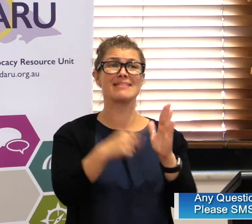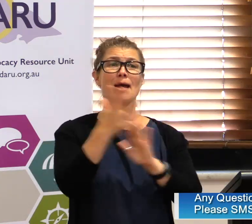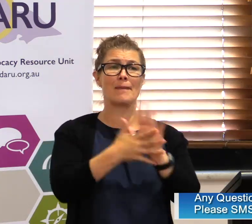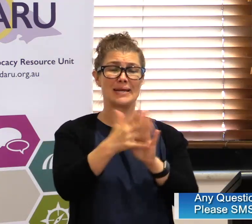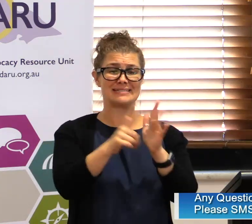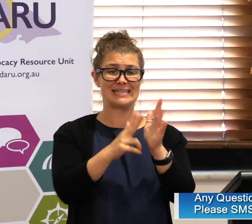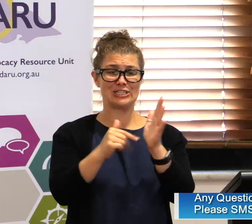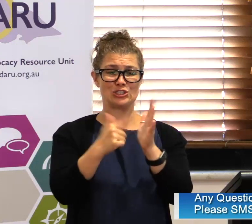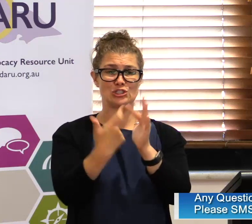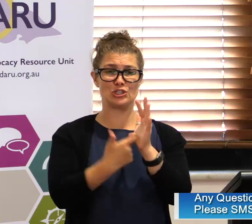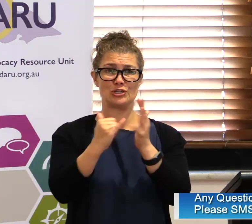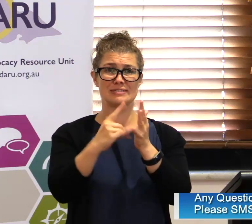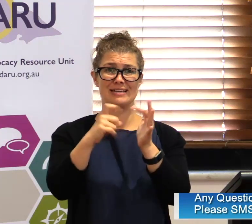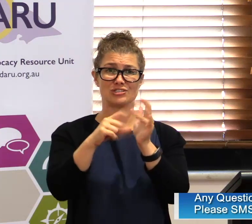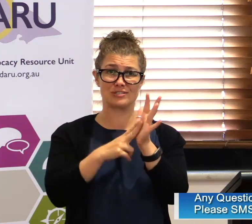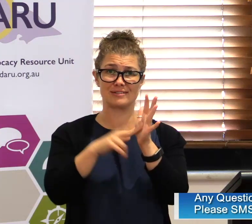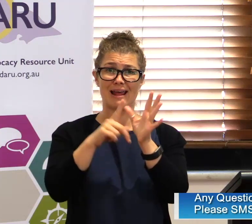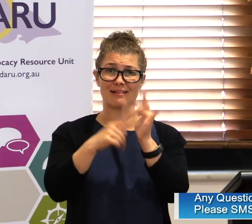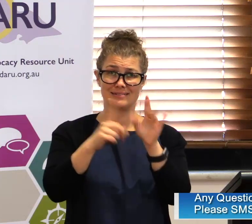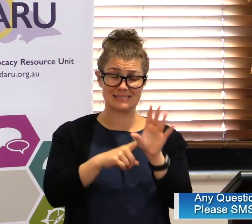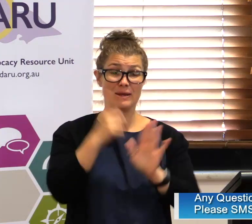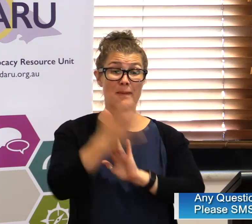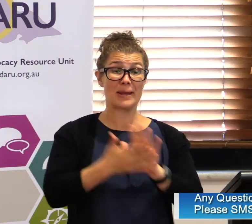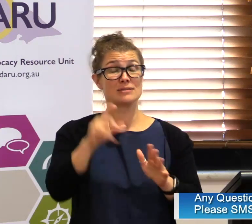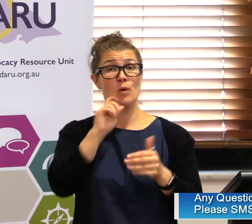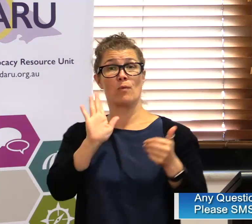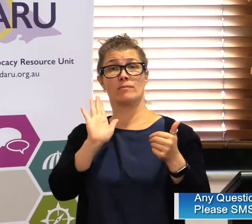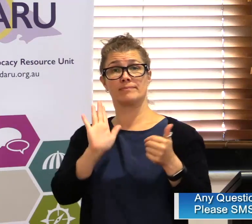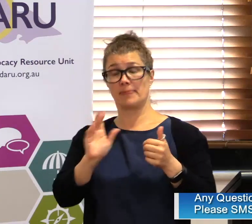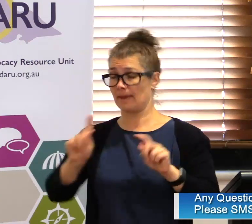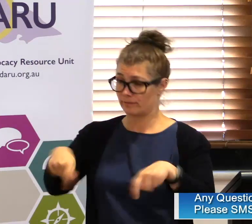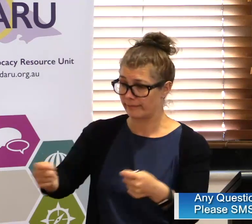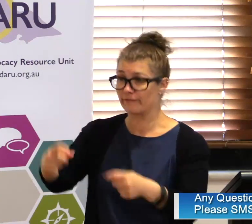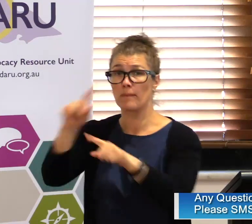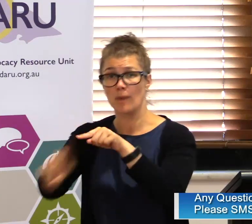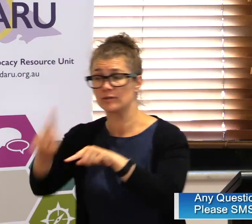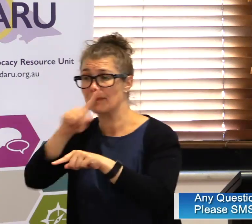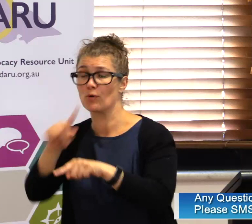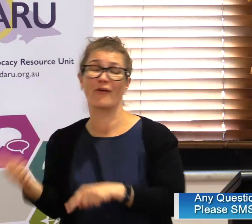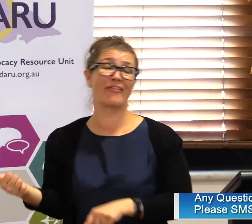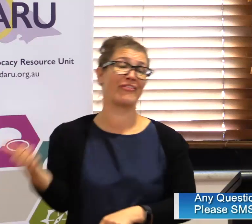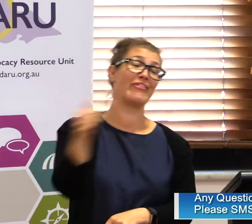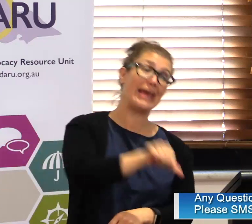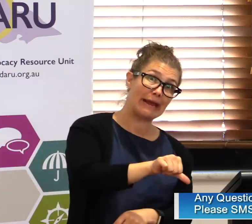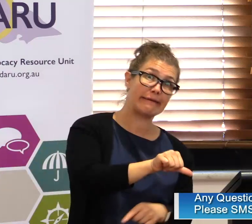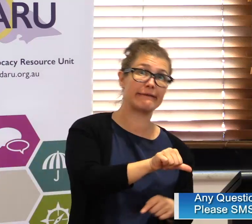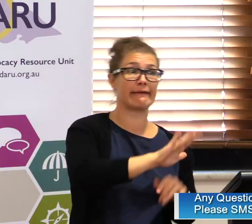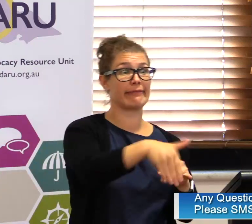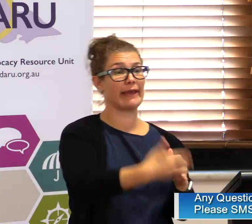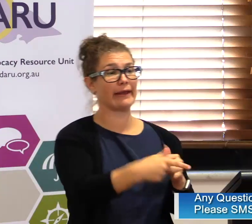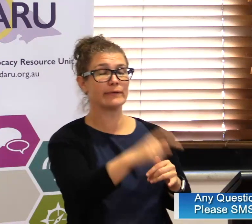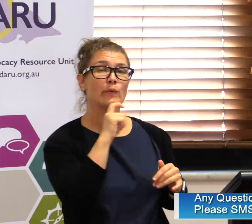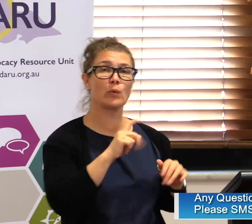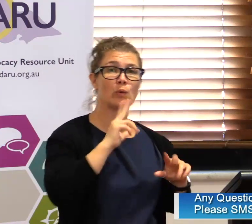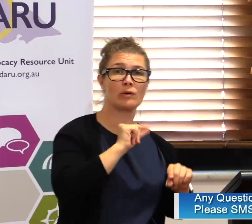intersectionality. It kind of goes, well, we'll solve this for the most people and then we'll get to you. Problem with that is you're kind of creating, because